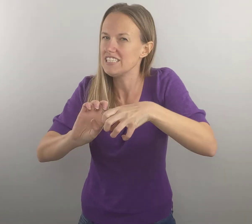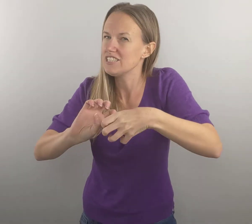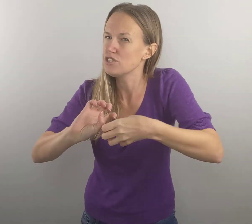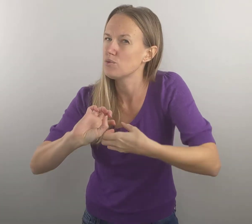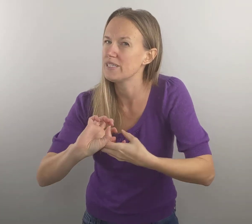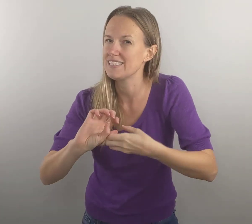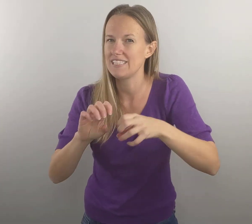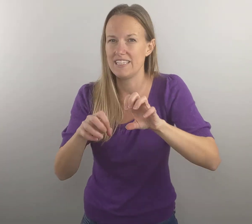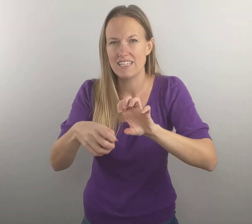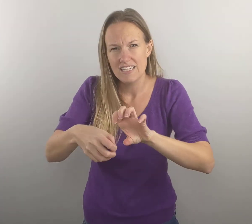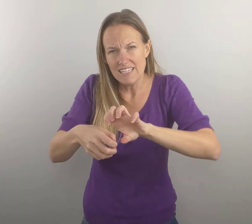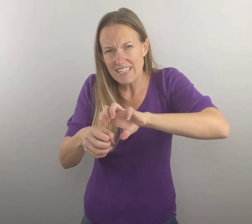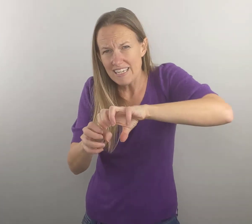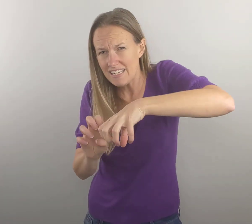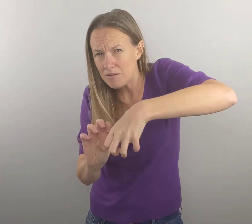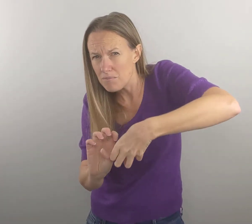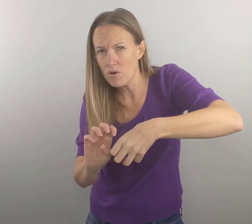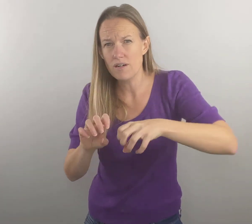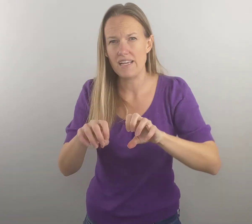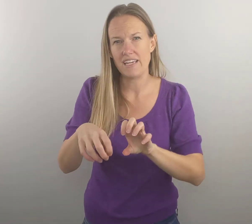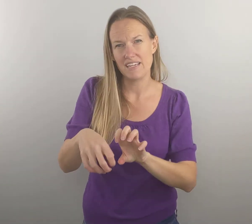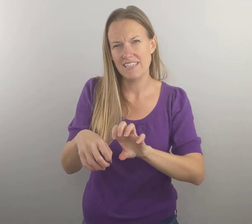just twisted, okay? Mourning.